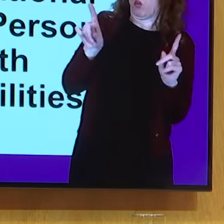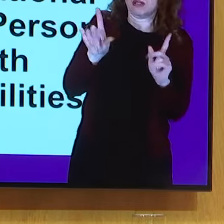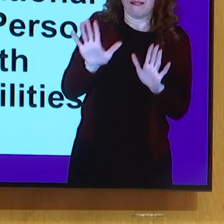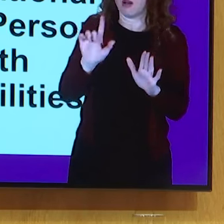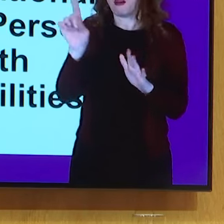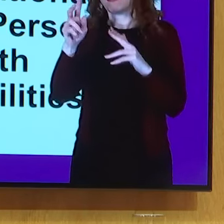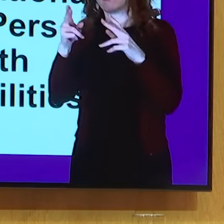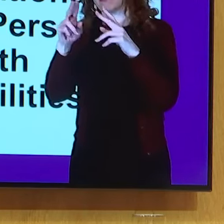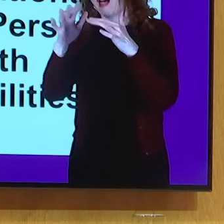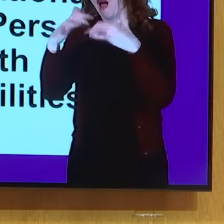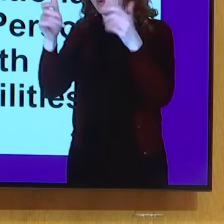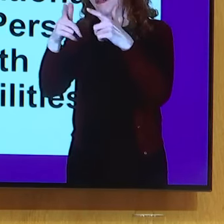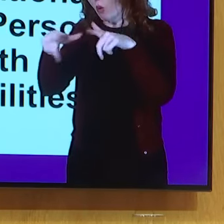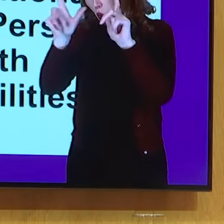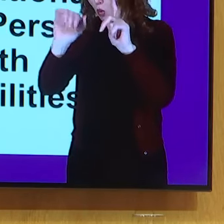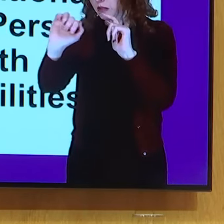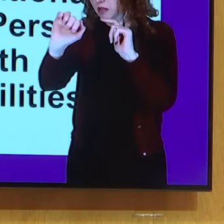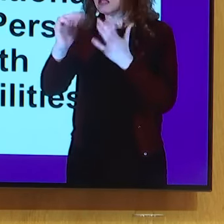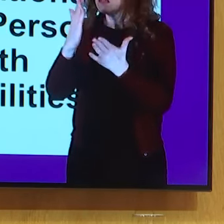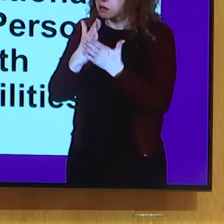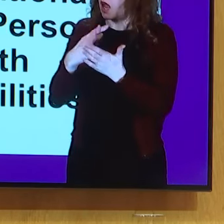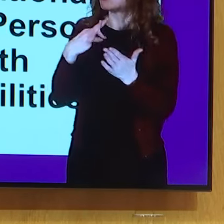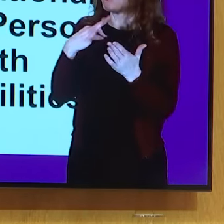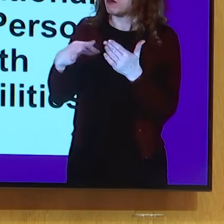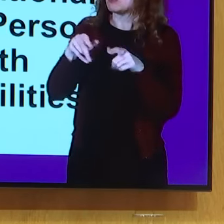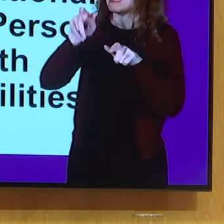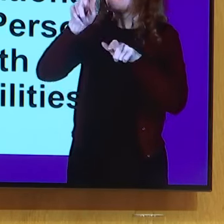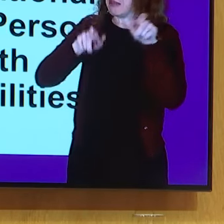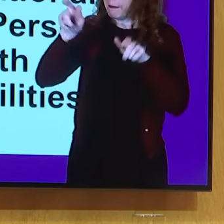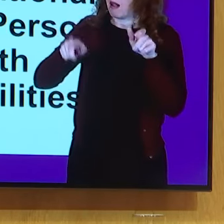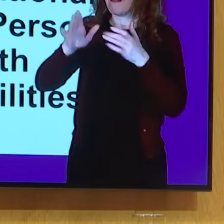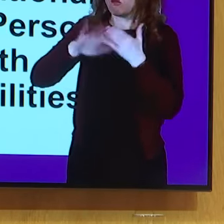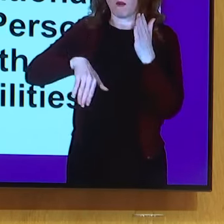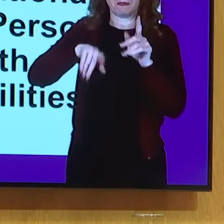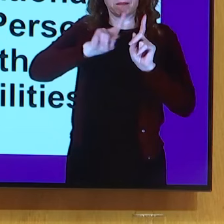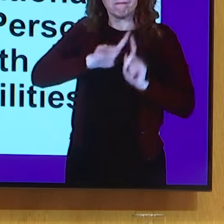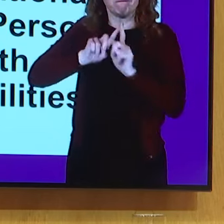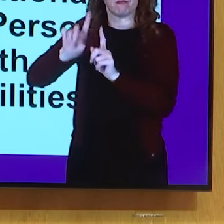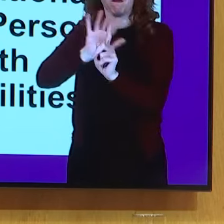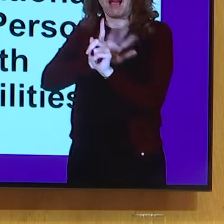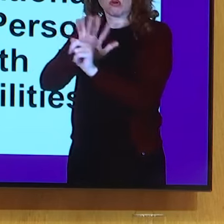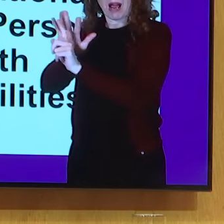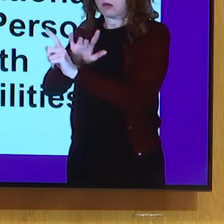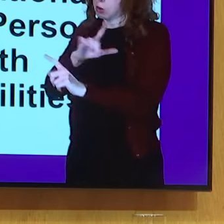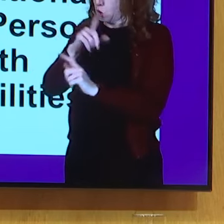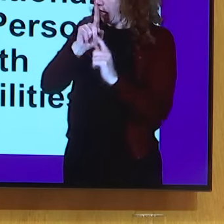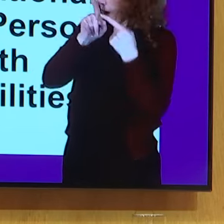do is represent people from a various different backgrounds, because people can be appointed there because of the work that they've done. And